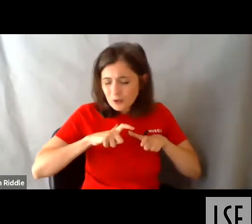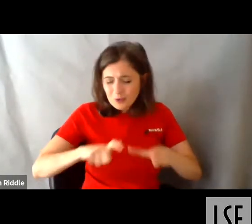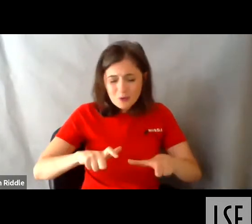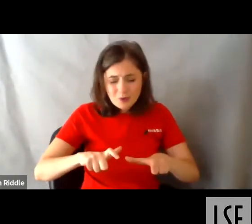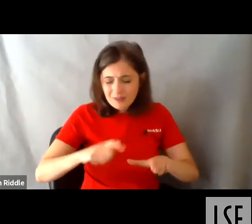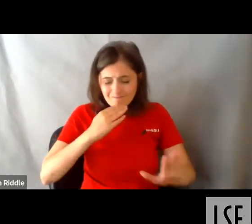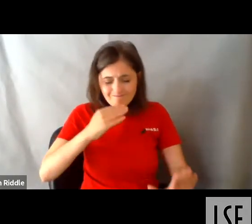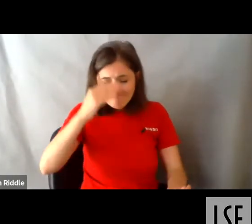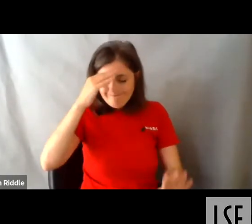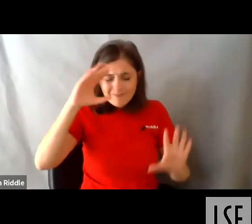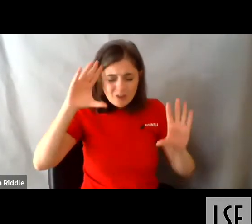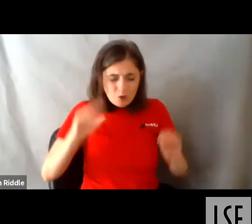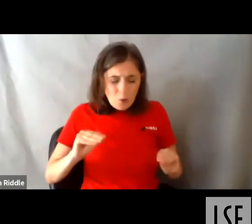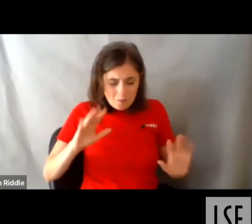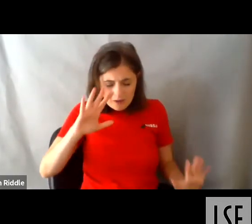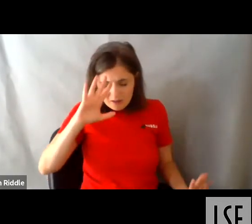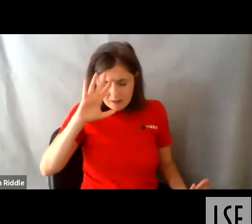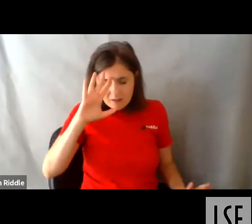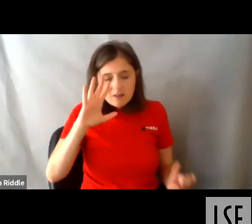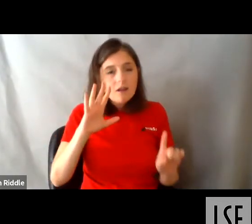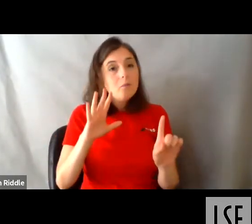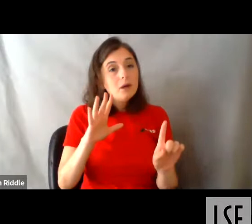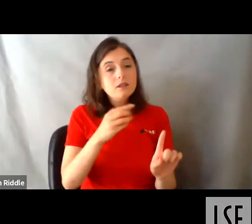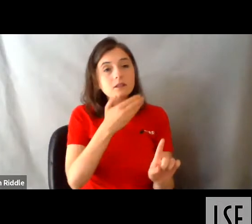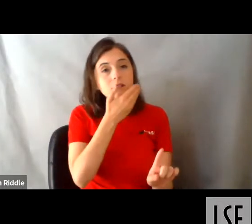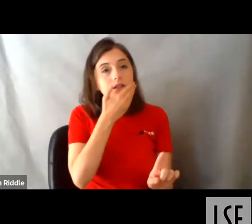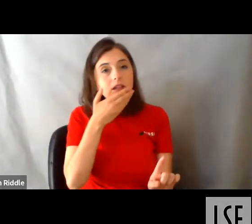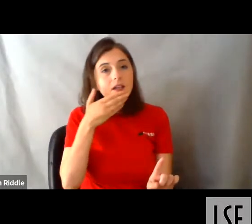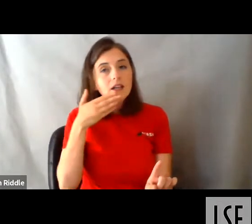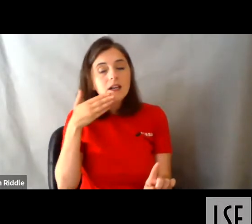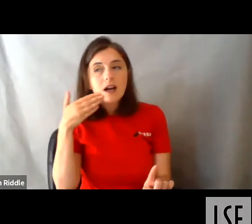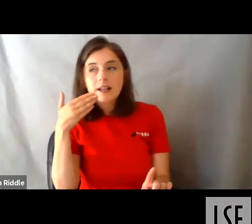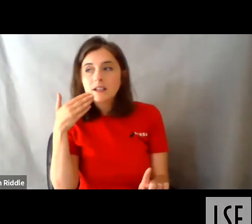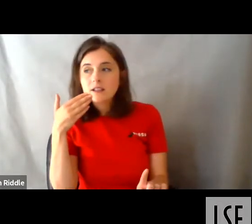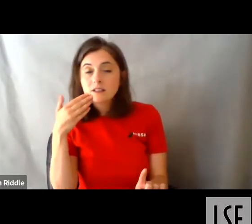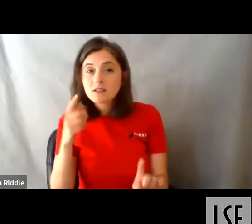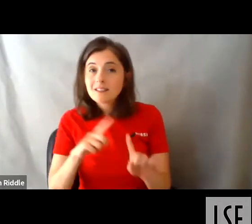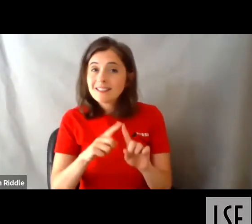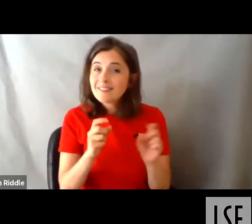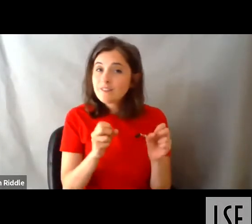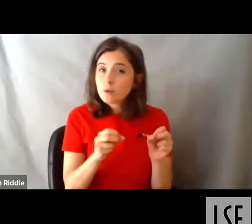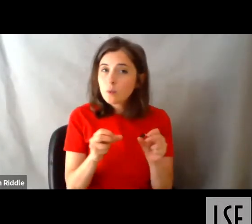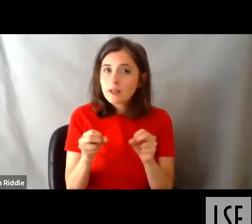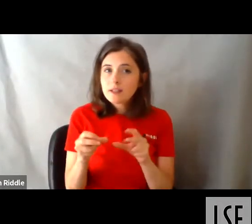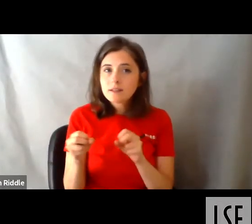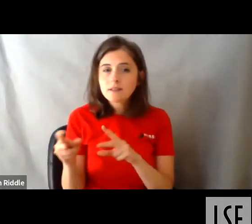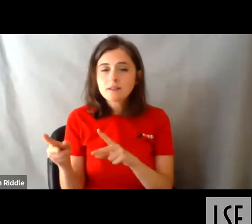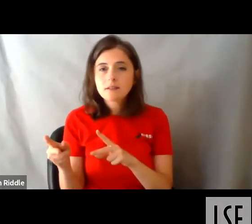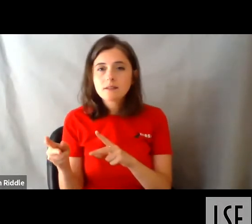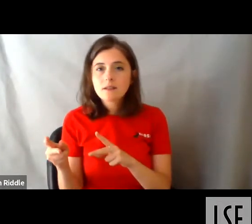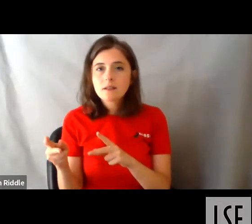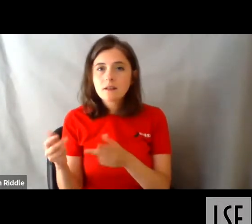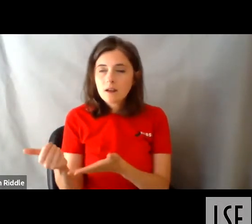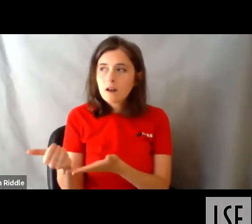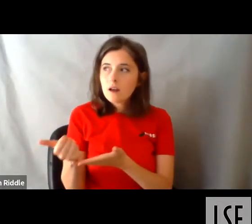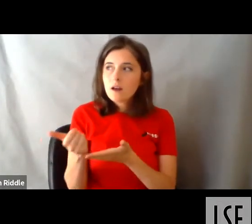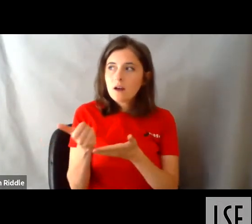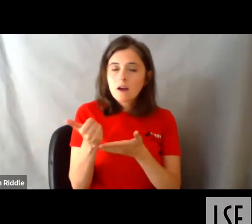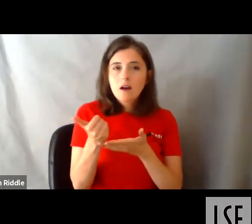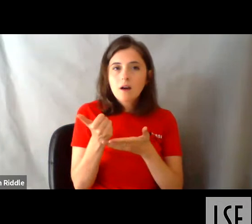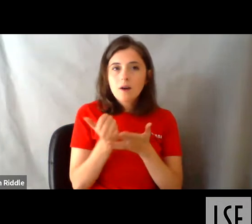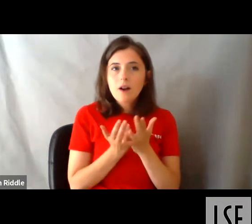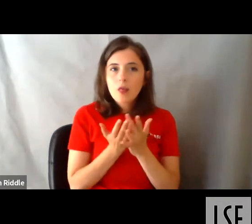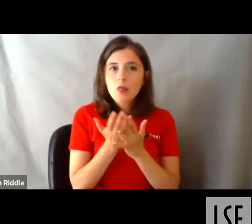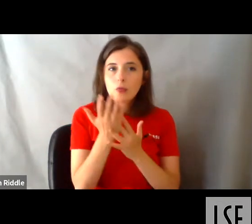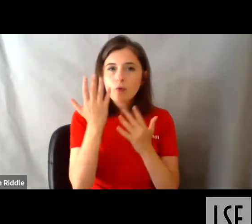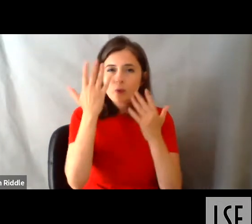more. But kindness comes to me in all sorts of ways. It helped me get through some very